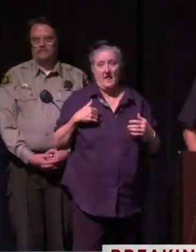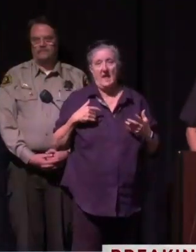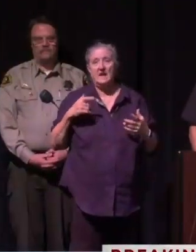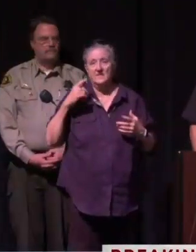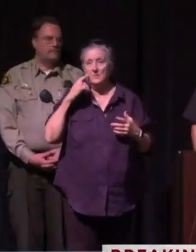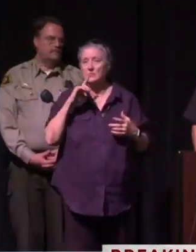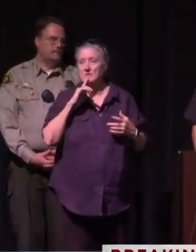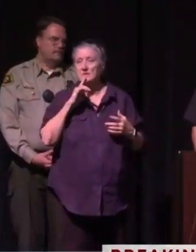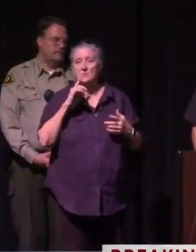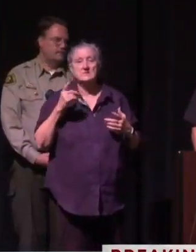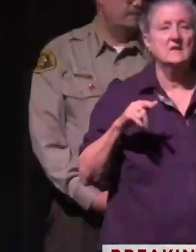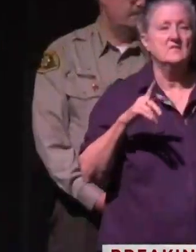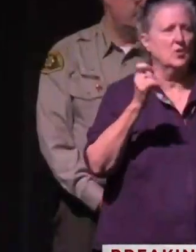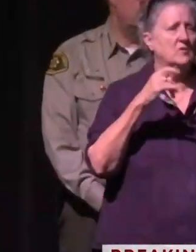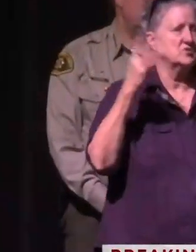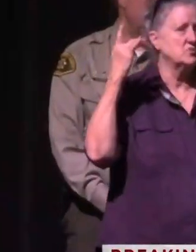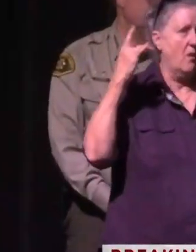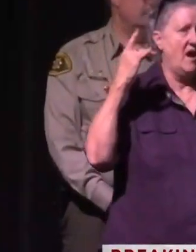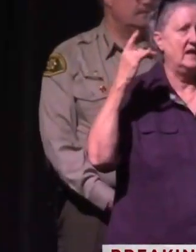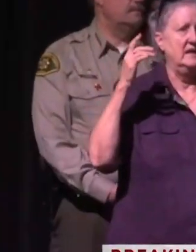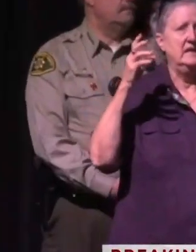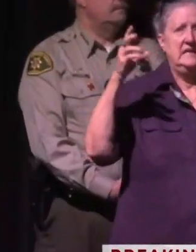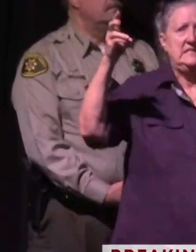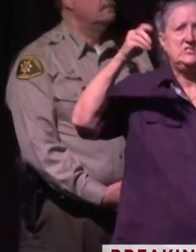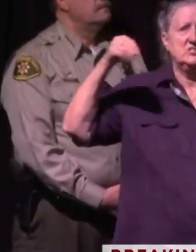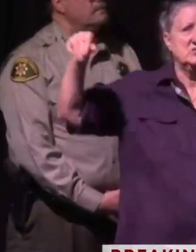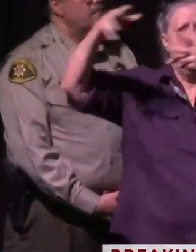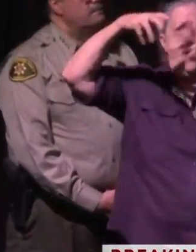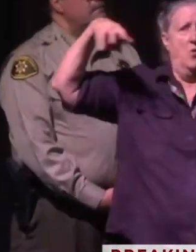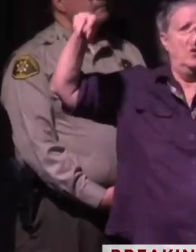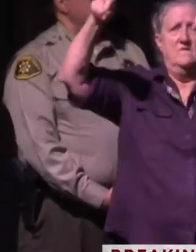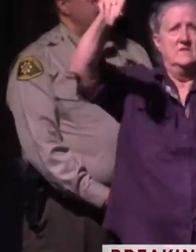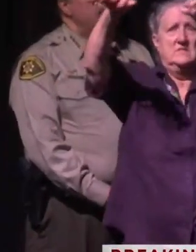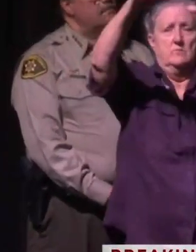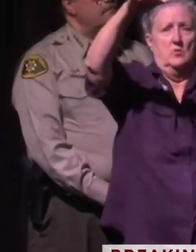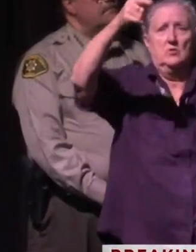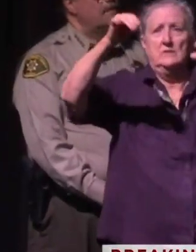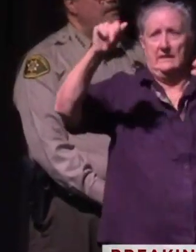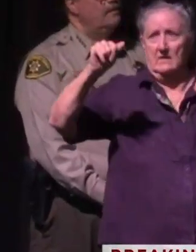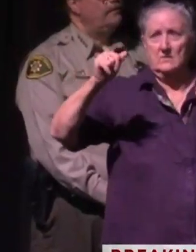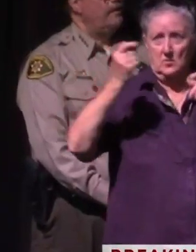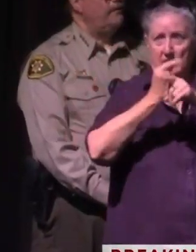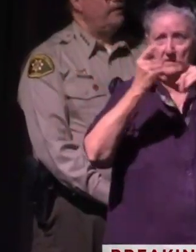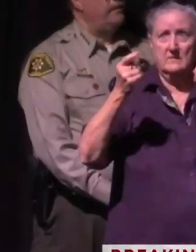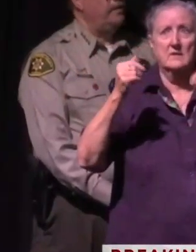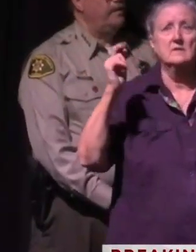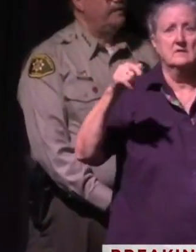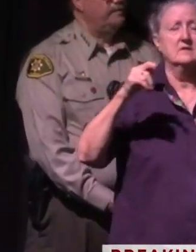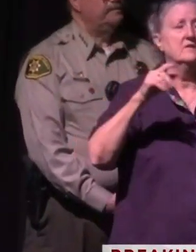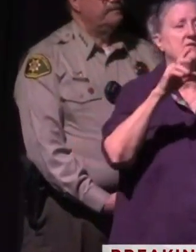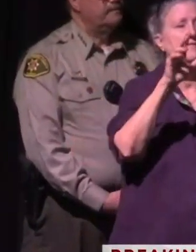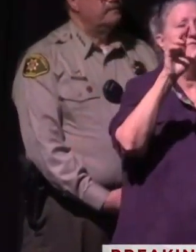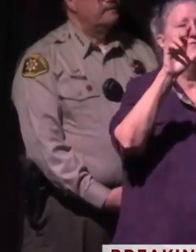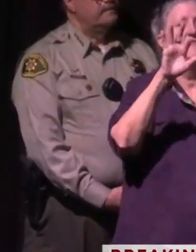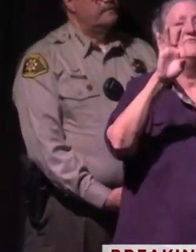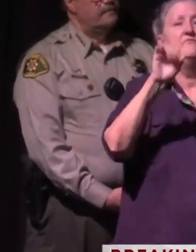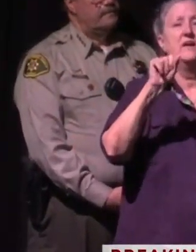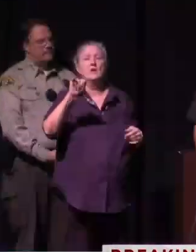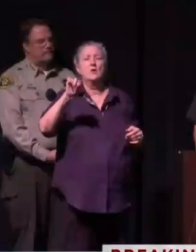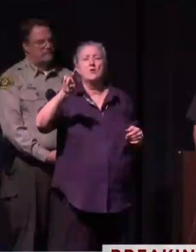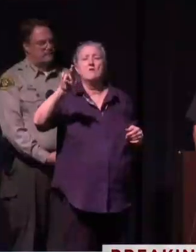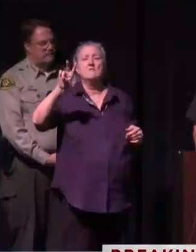I think really the question was, why is there so much smoke visible from Goleta, correct? That was basically the question.